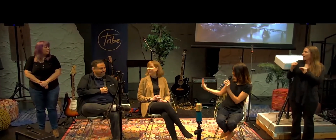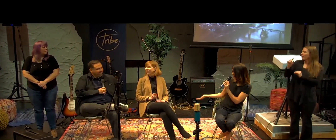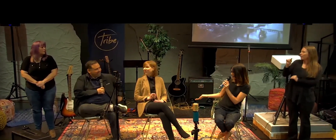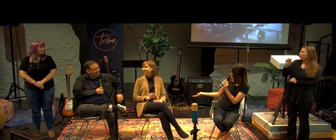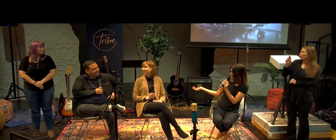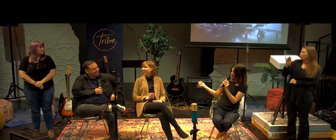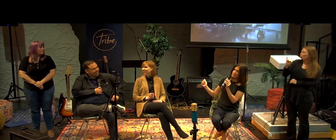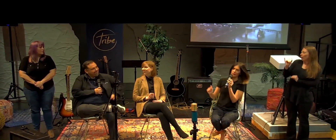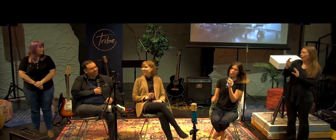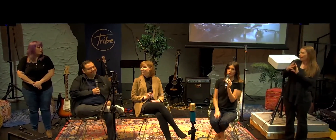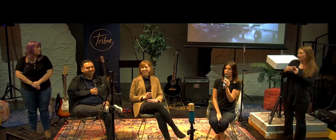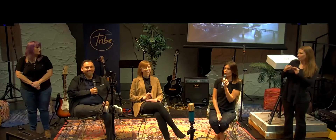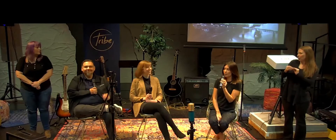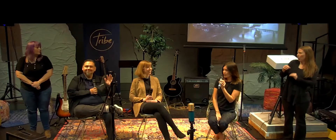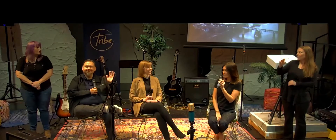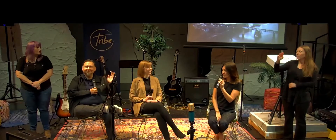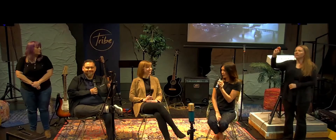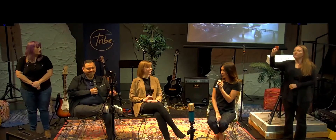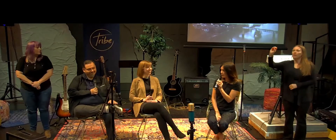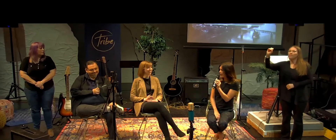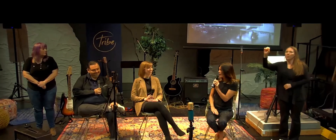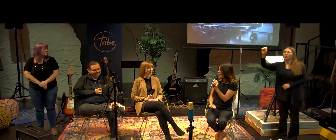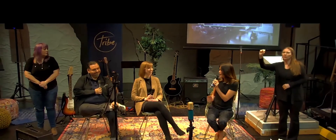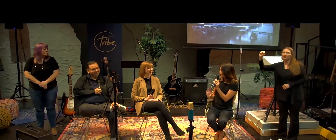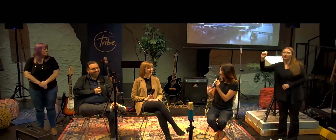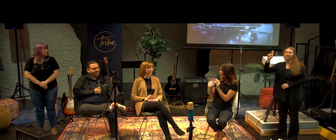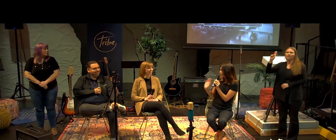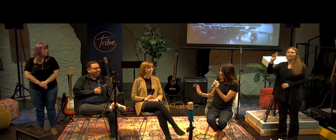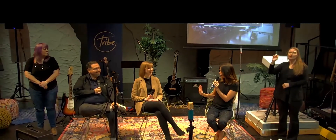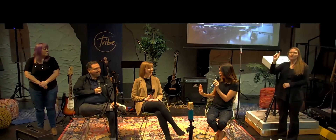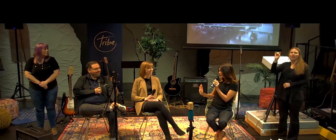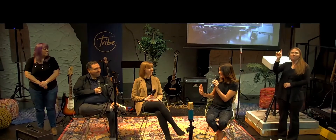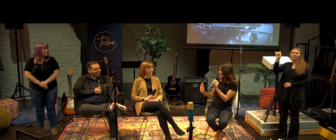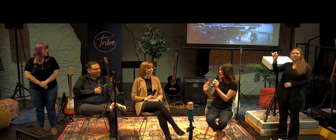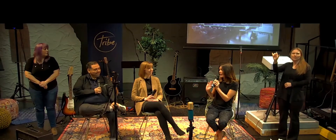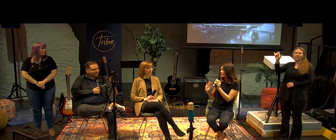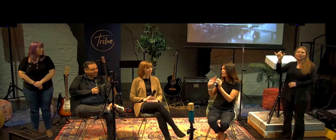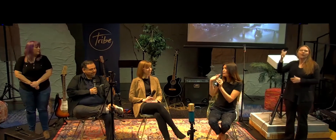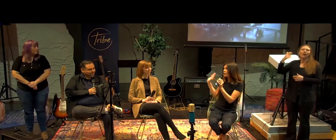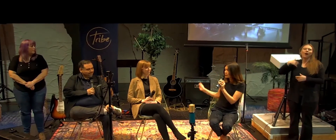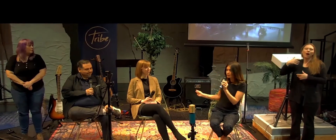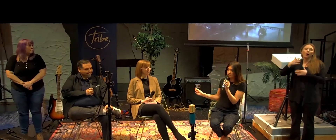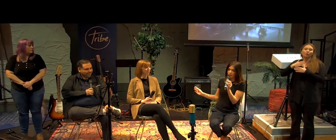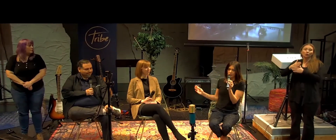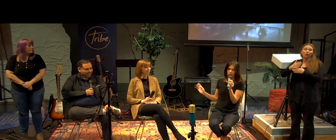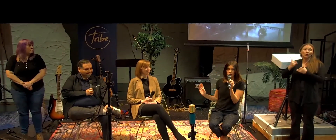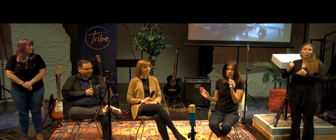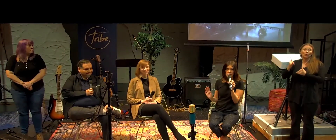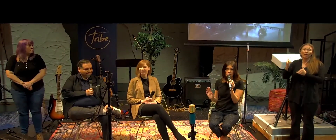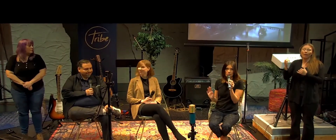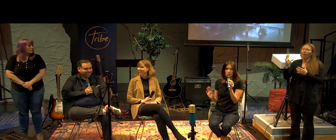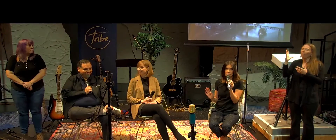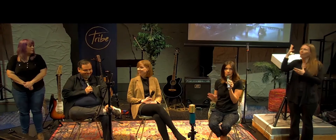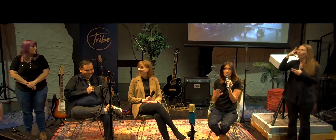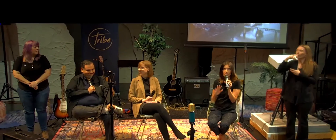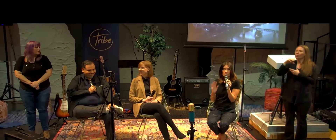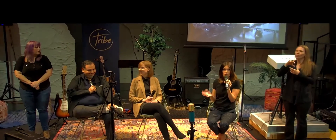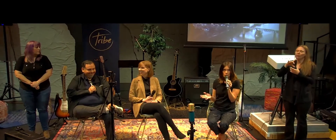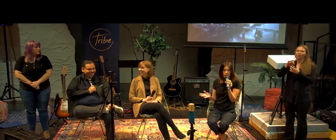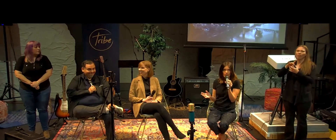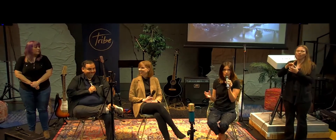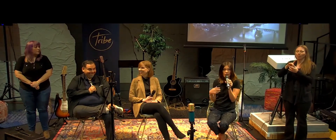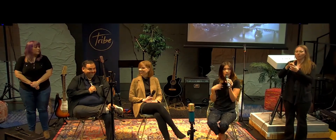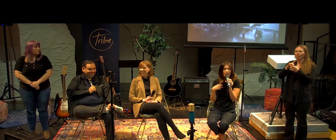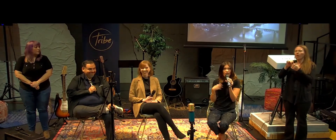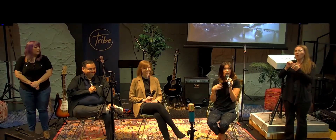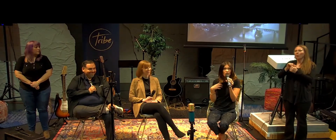and Kelsey. Most of you probably already know them. What we're going to share today ties in beautifully with Christian's sermon on joy